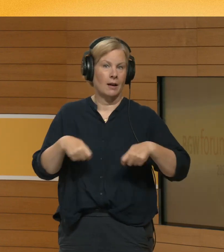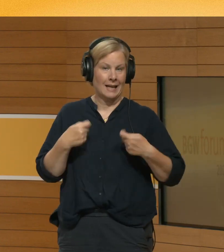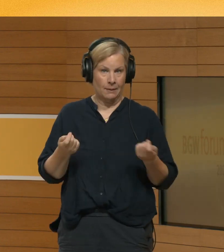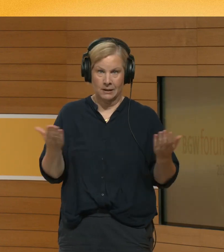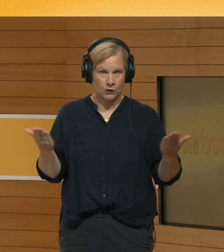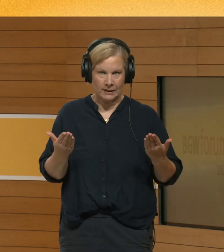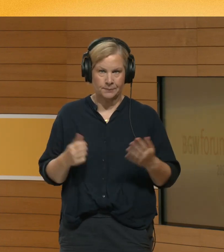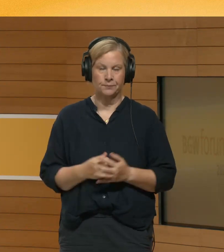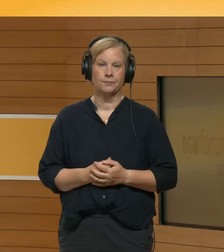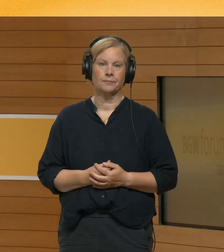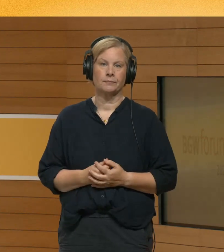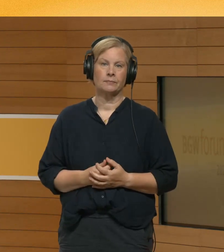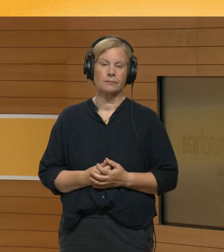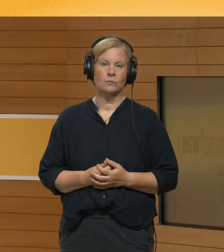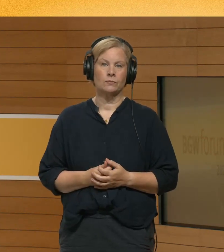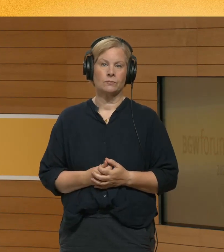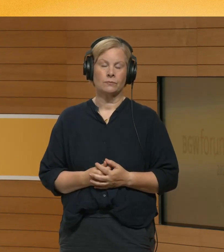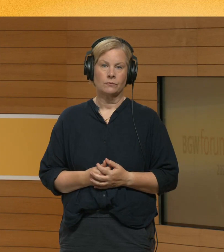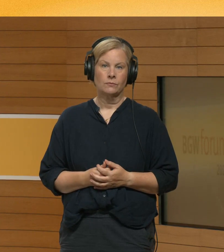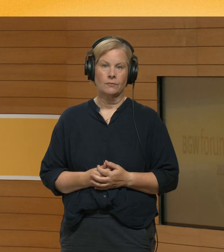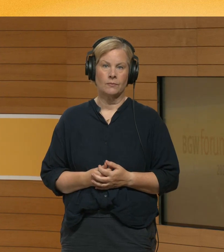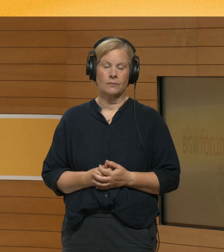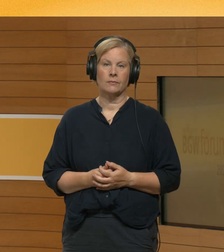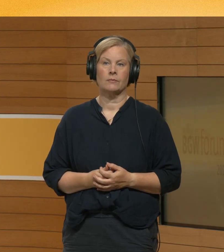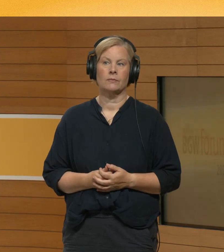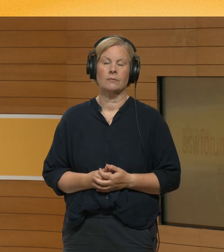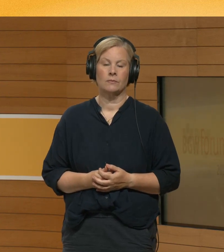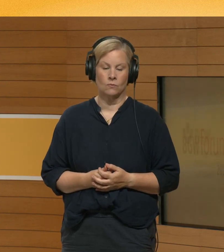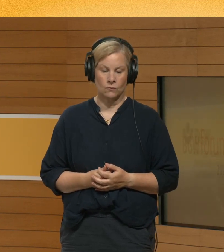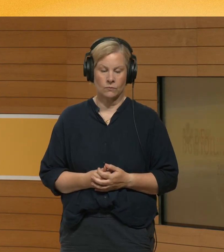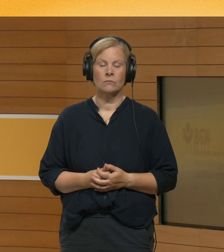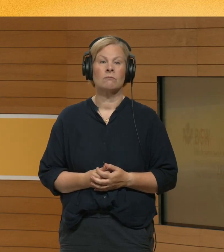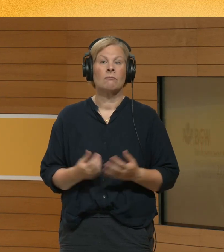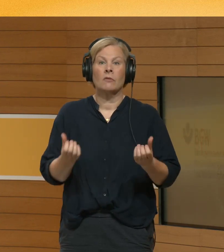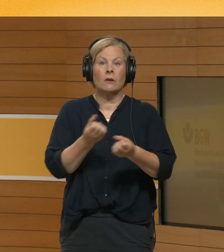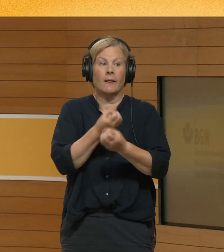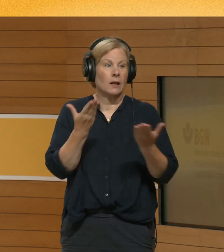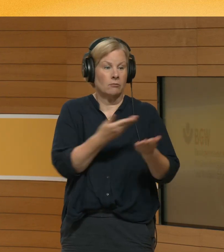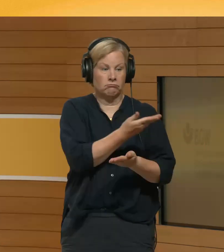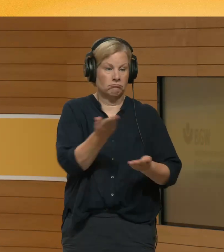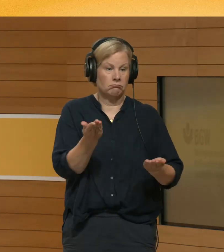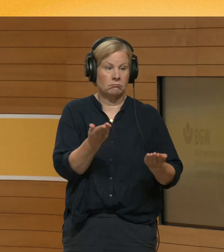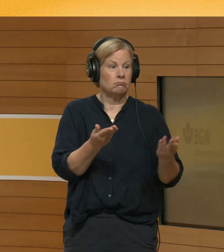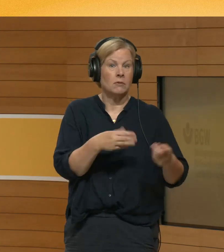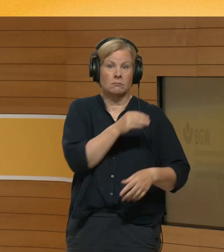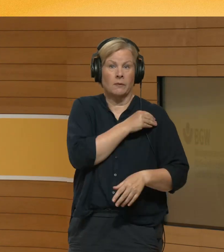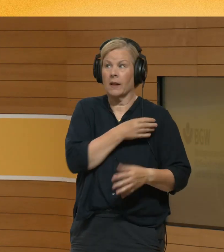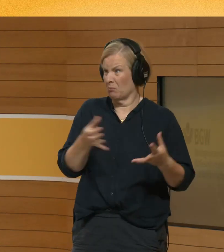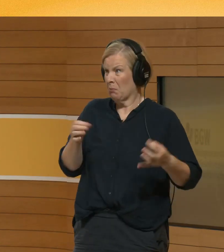across all the European hospitals. Staff felt that they